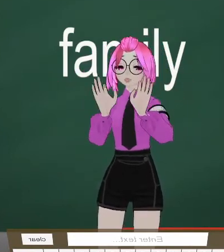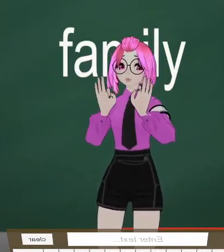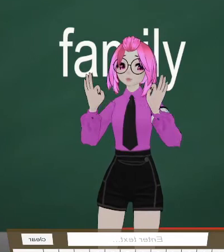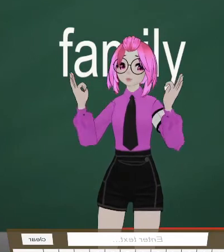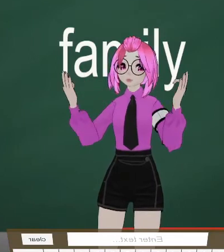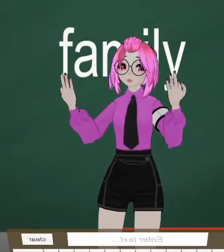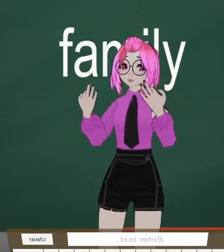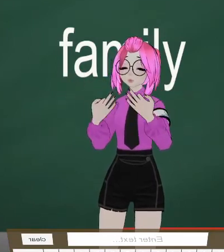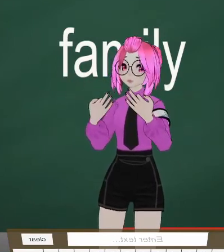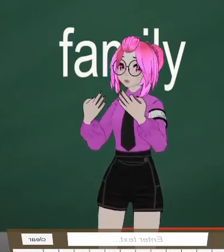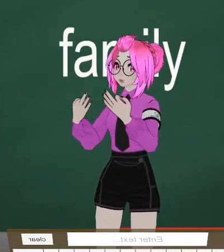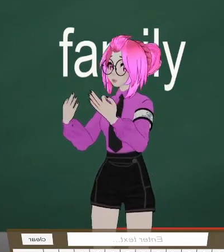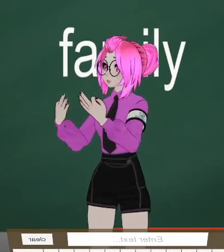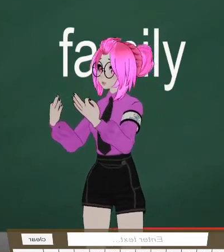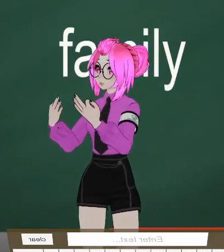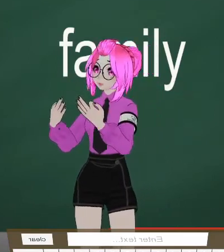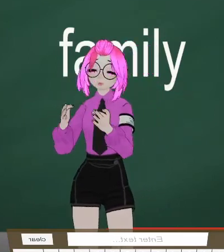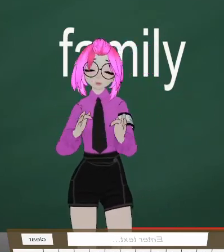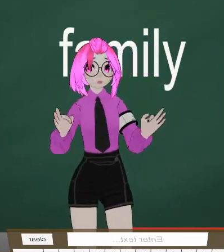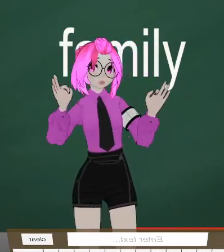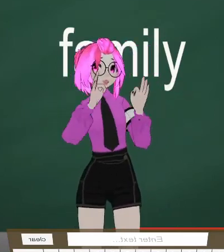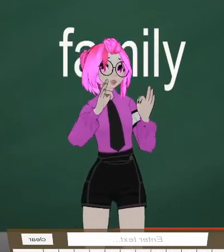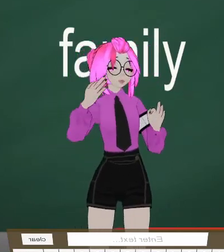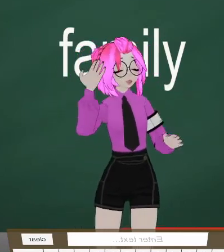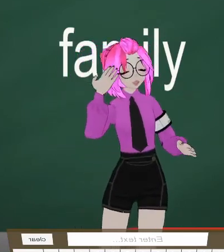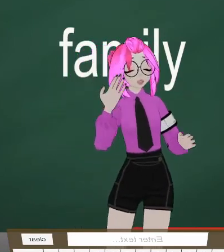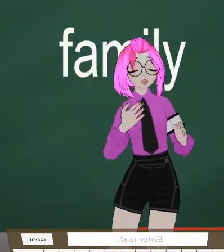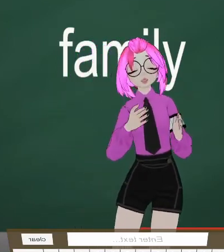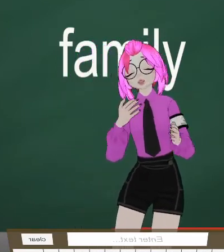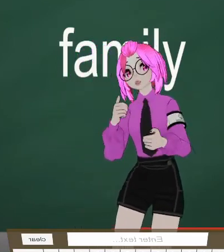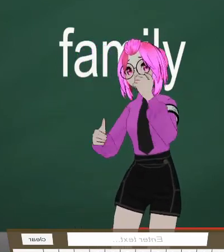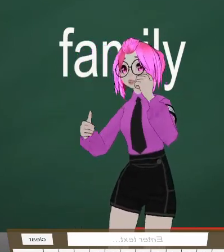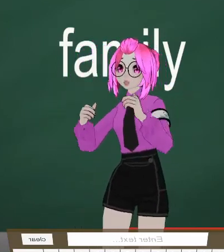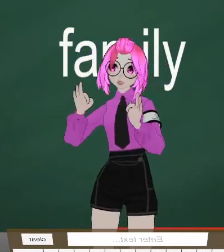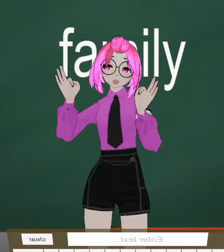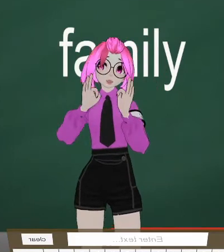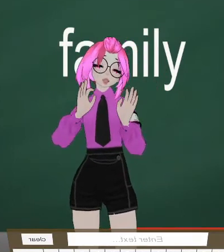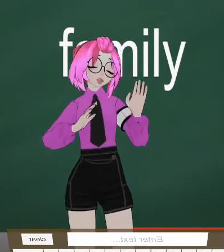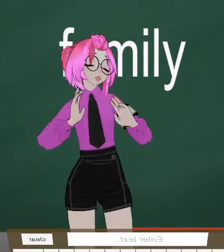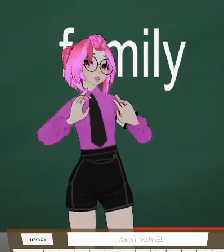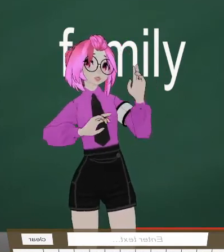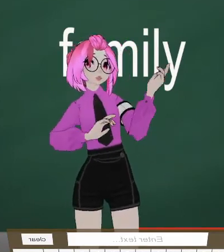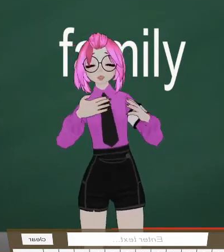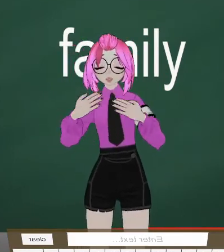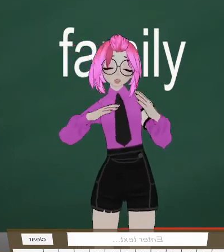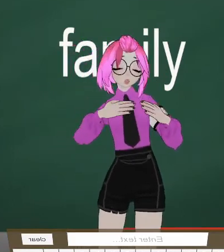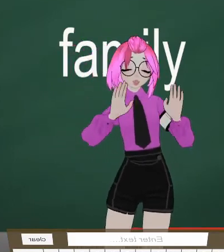family it's really important to know that that's the most important part of christmas for any other winter